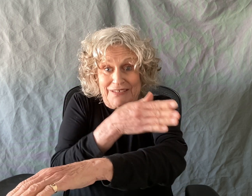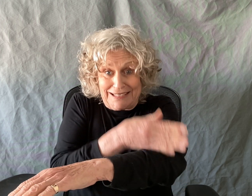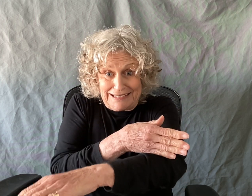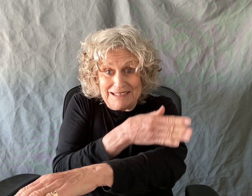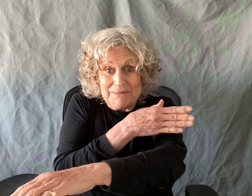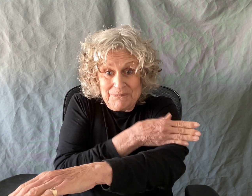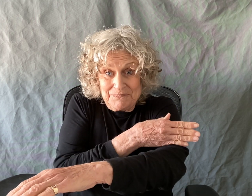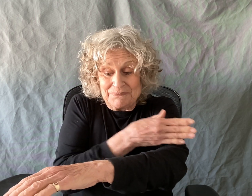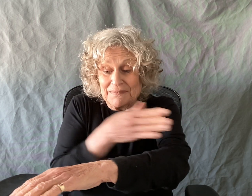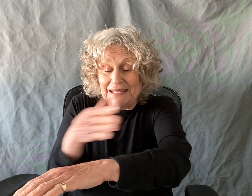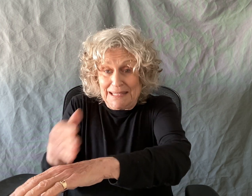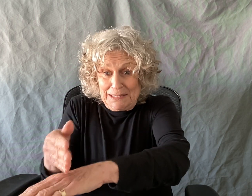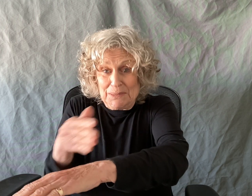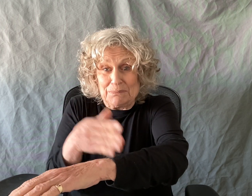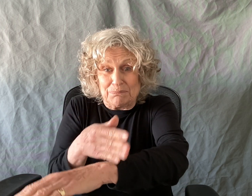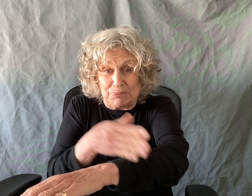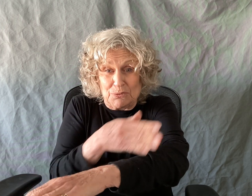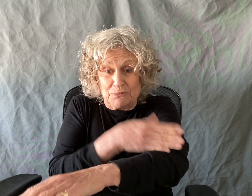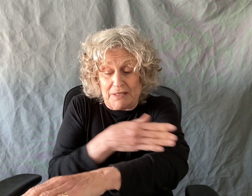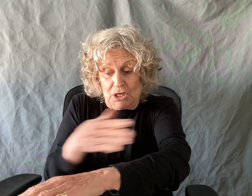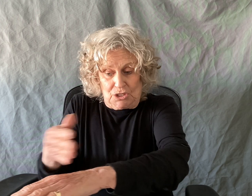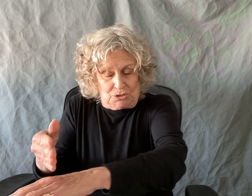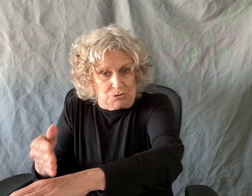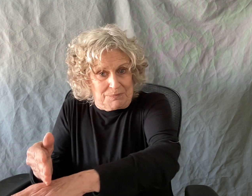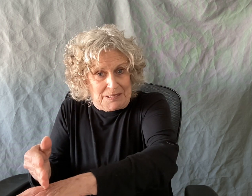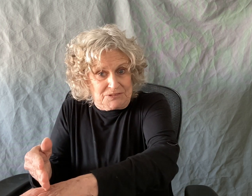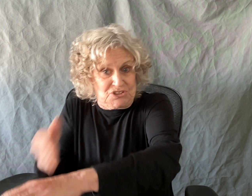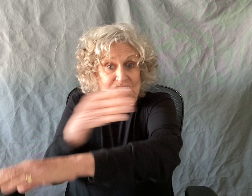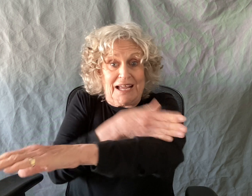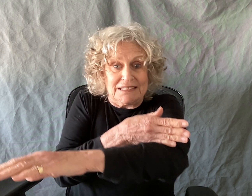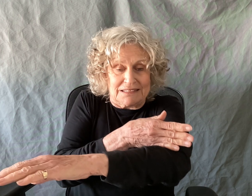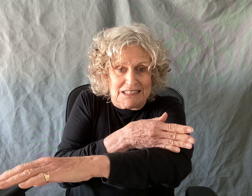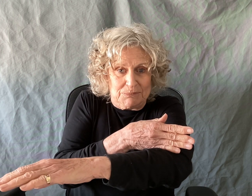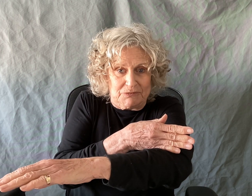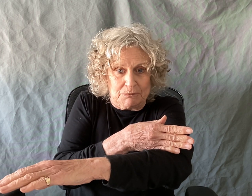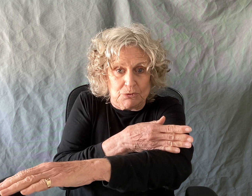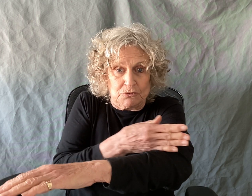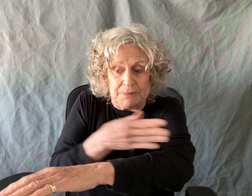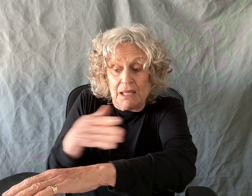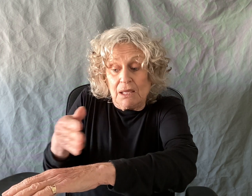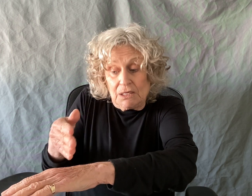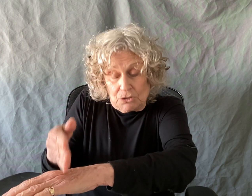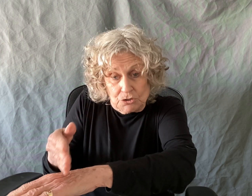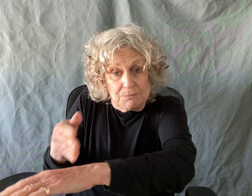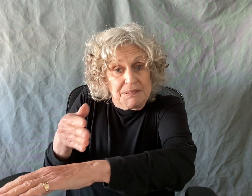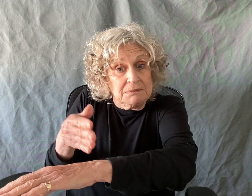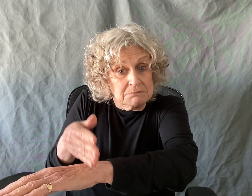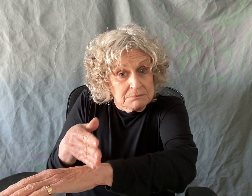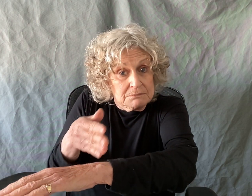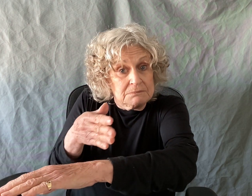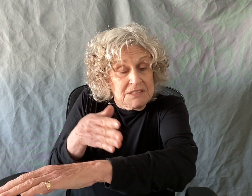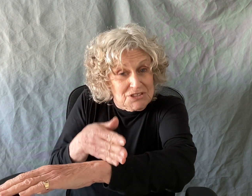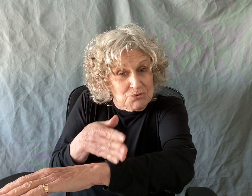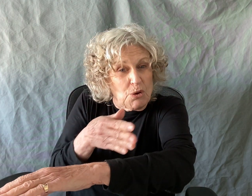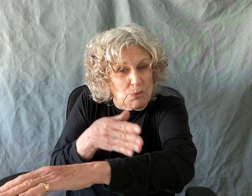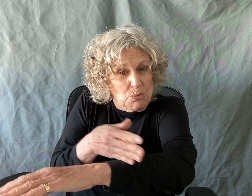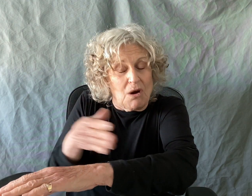Improving. Improving. It could be a giant leap of improving. It could be This is what we want. We